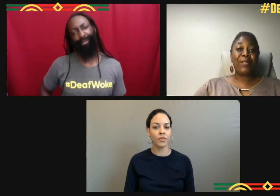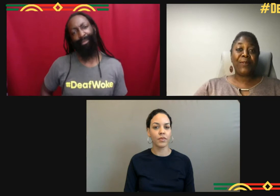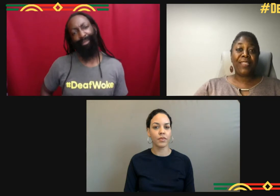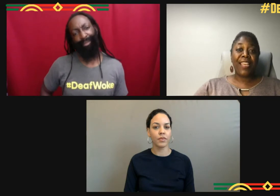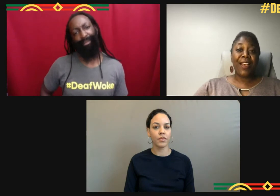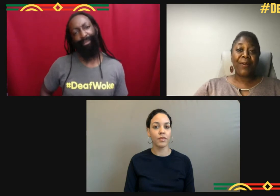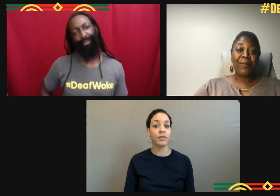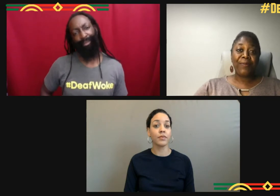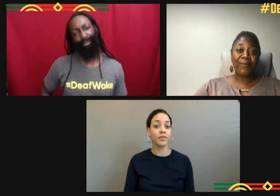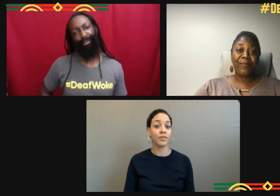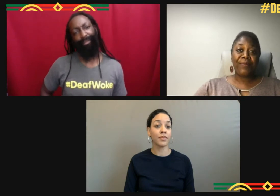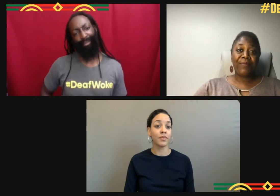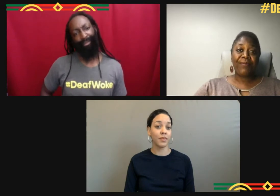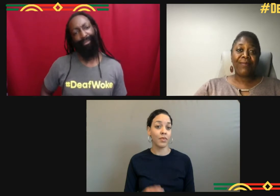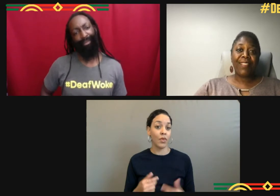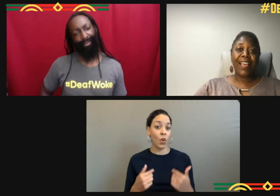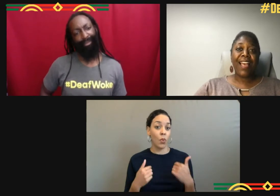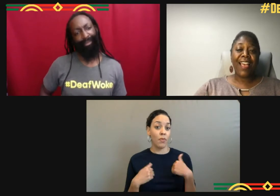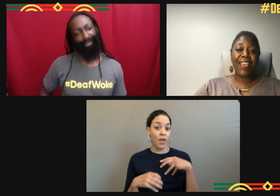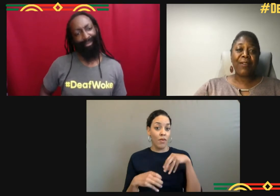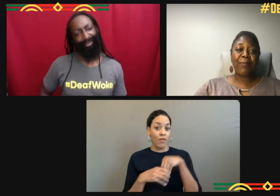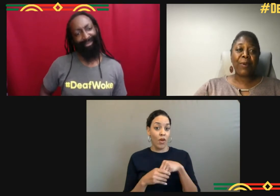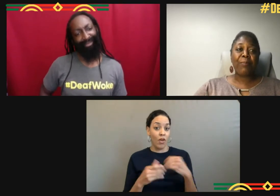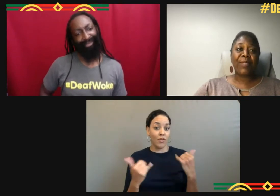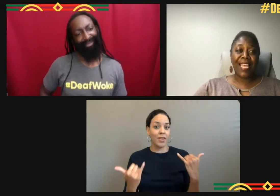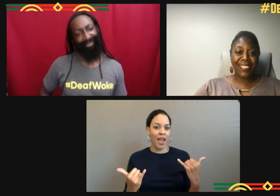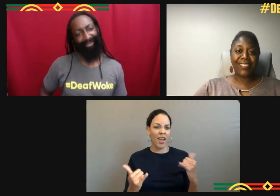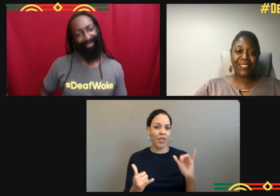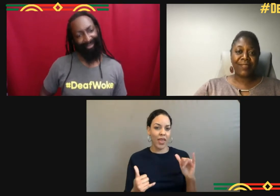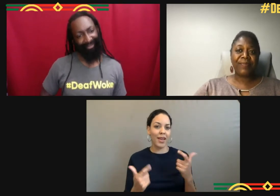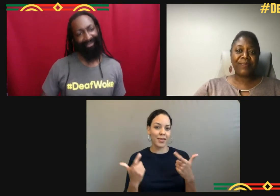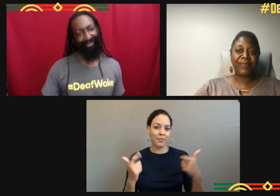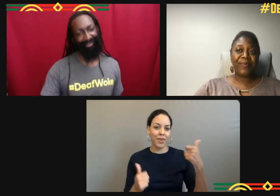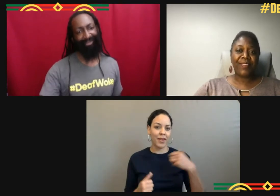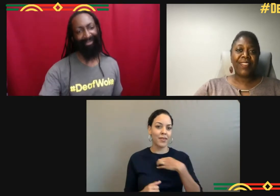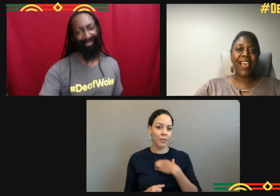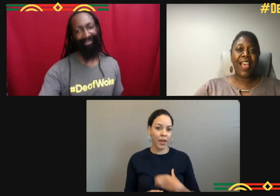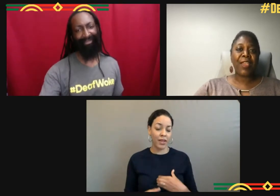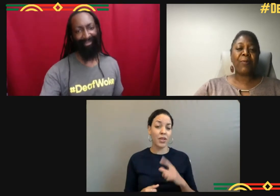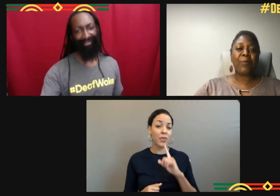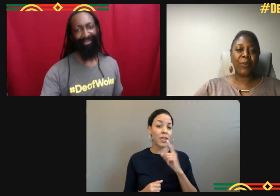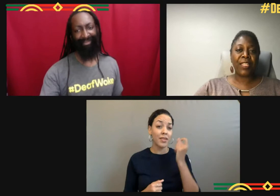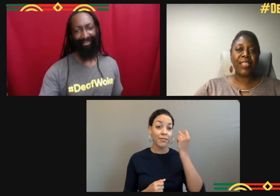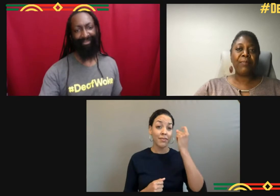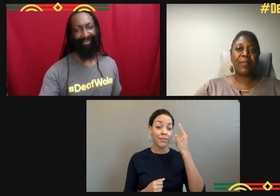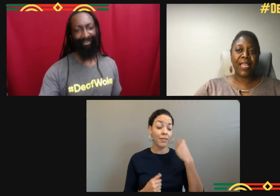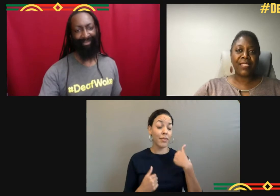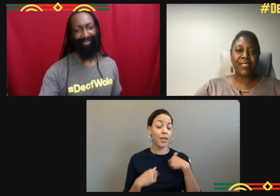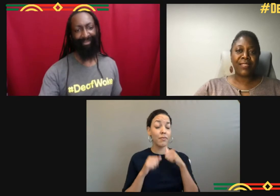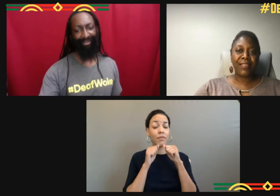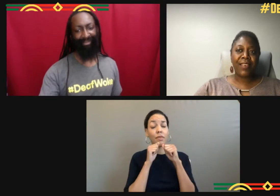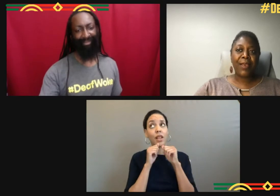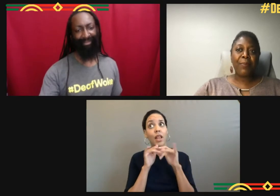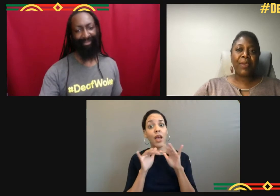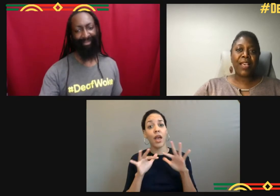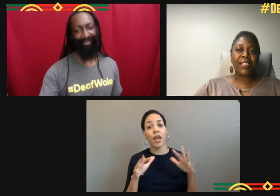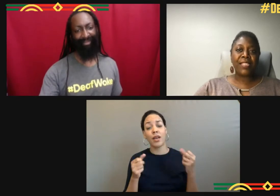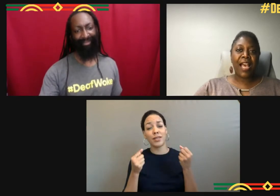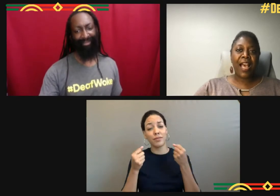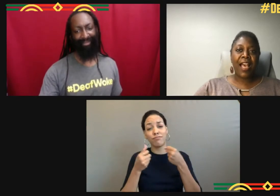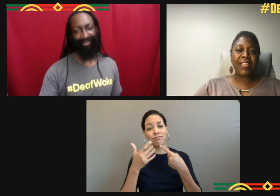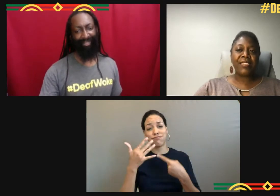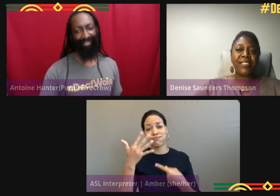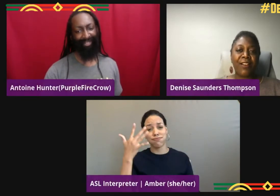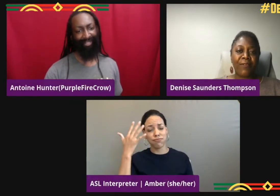What I'm doing now. I am blessed. I am really blessed